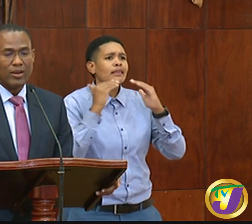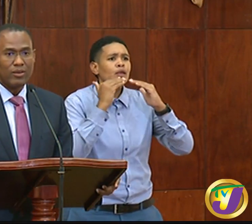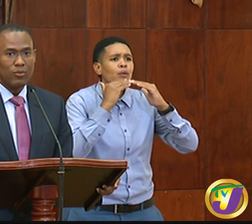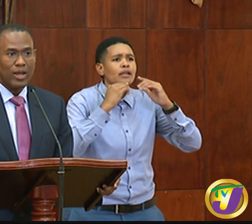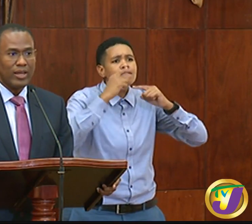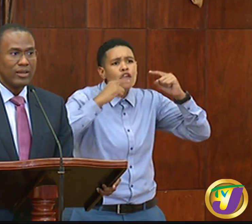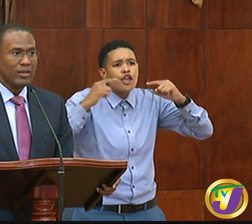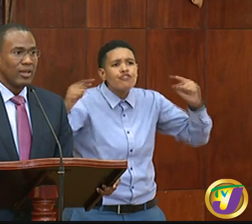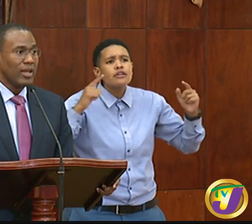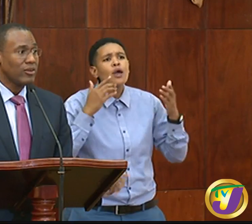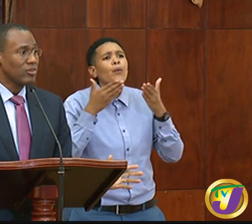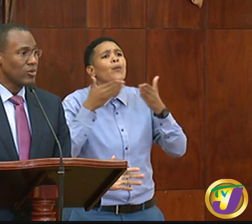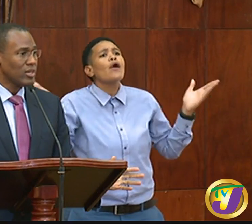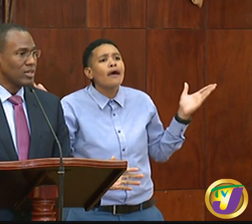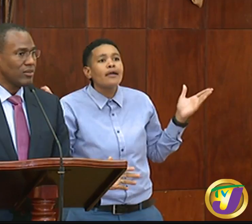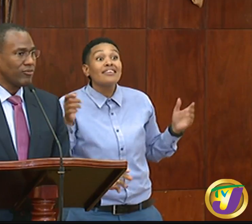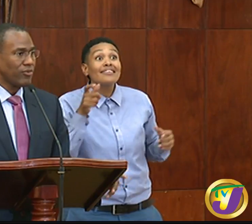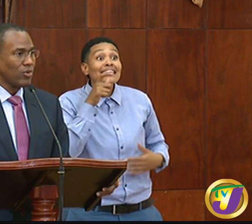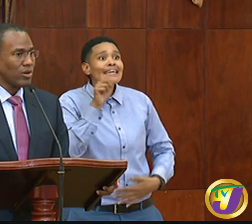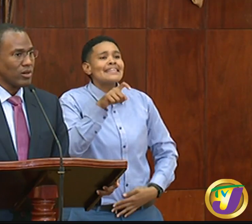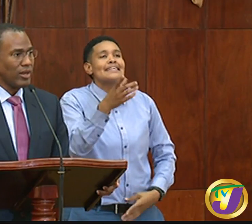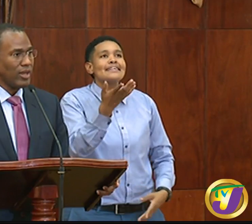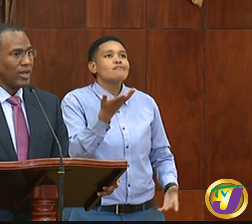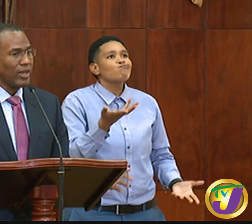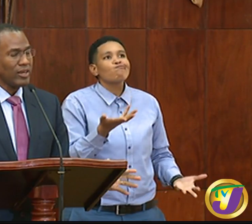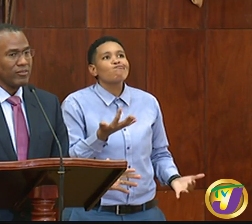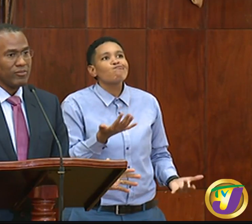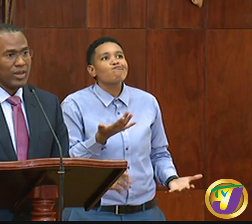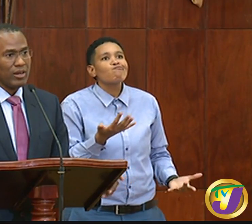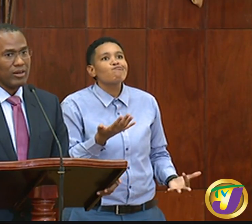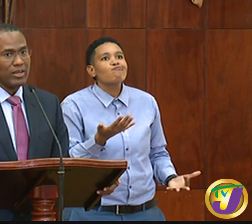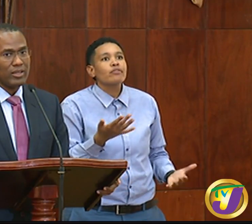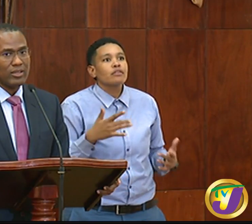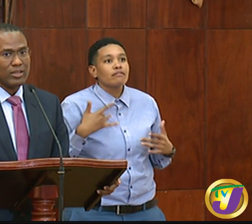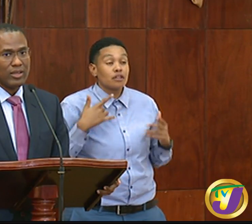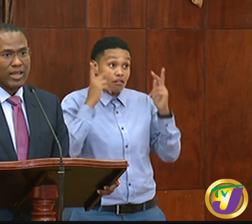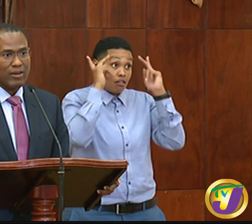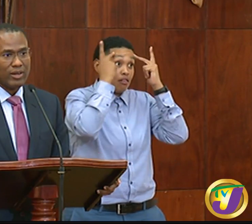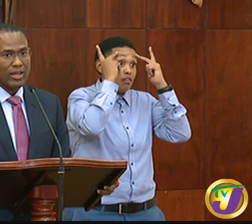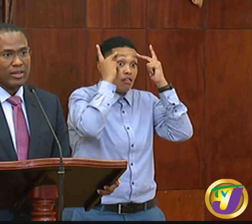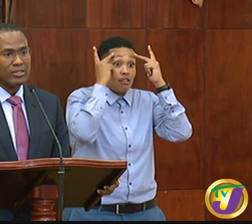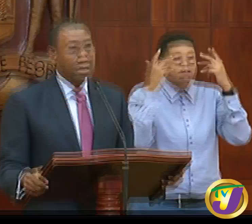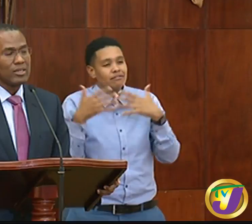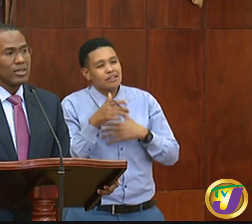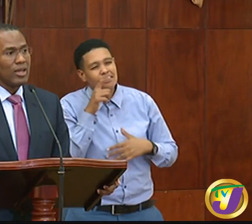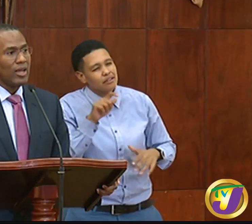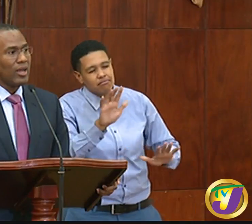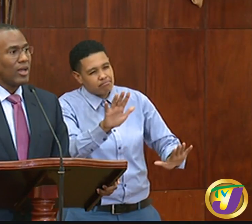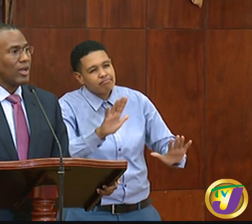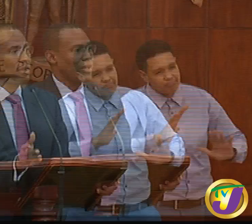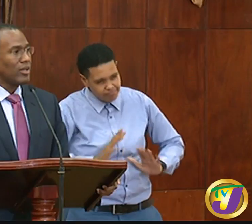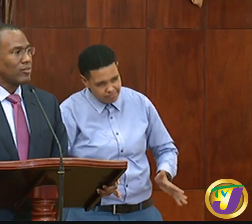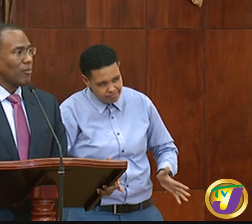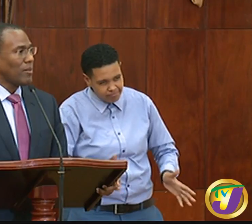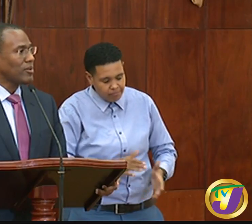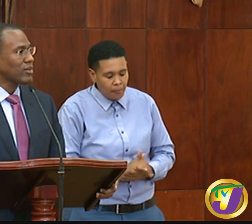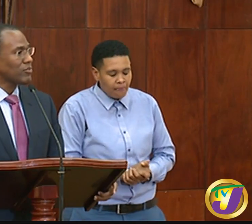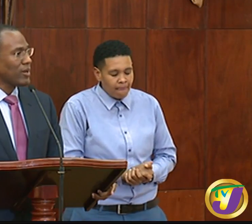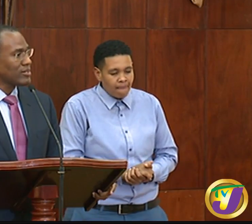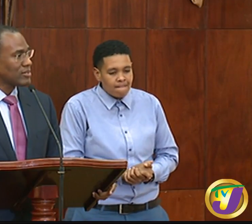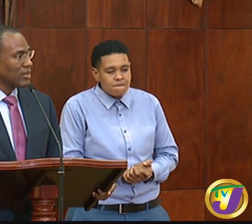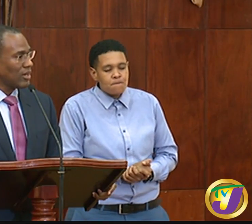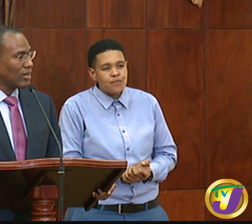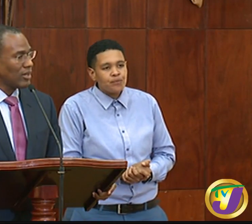varied and wide, and there's no need for any fear in that regard. Some